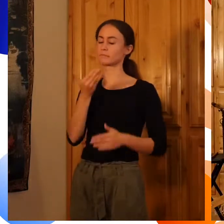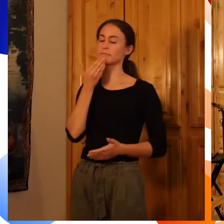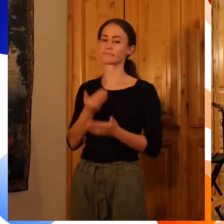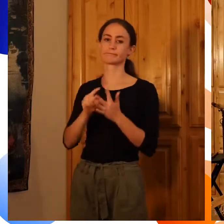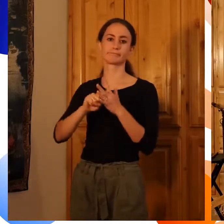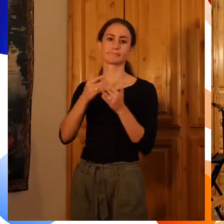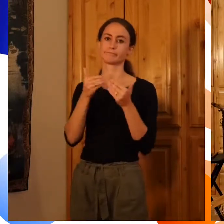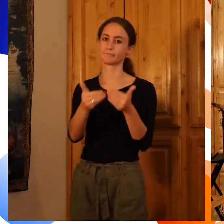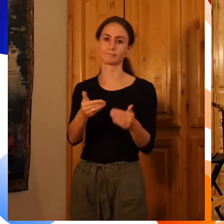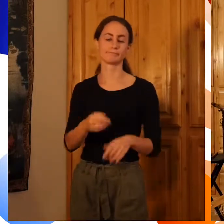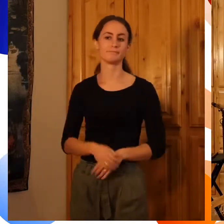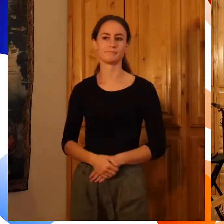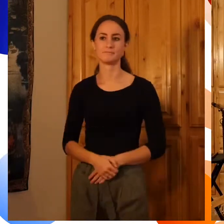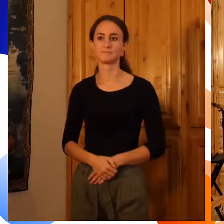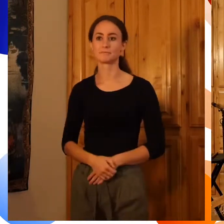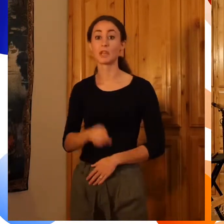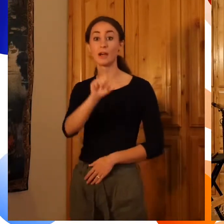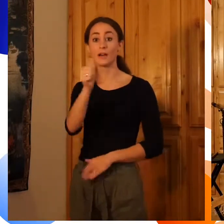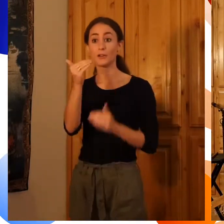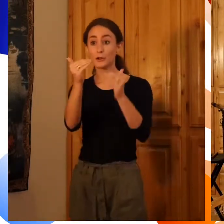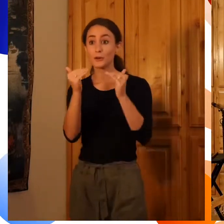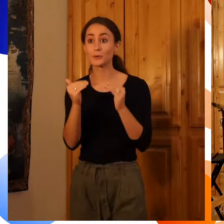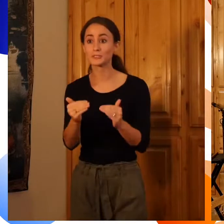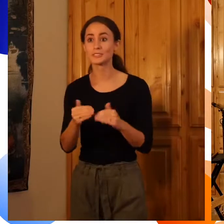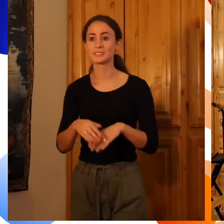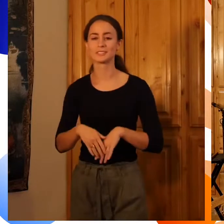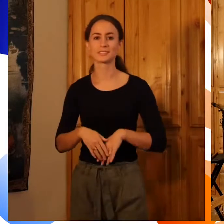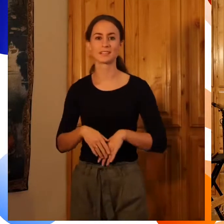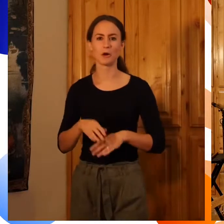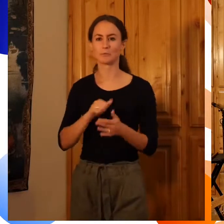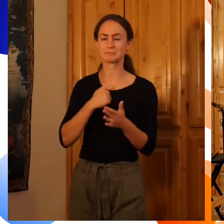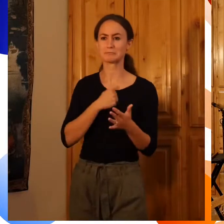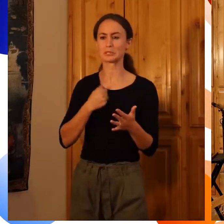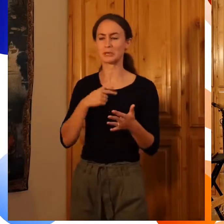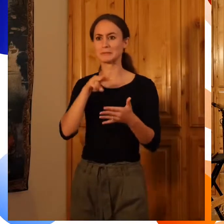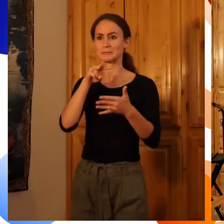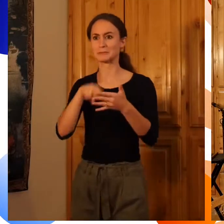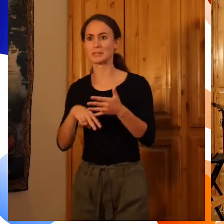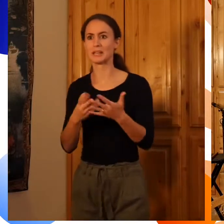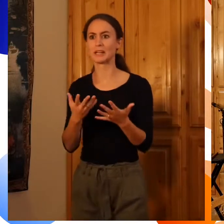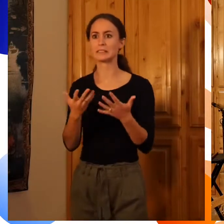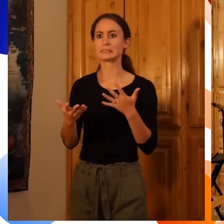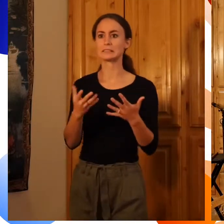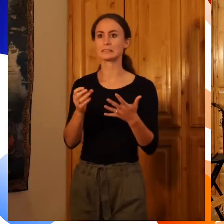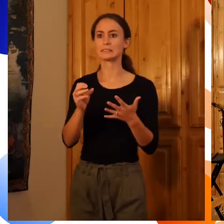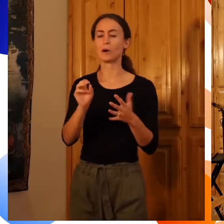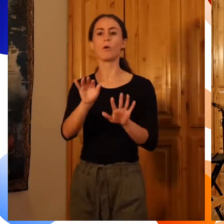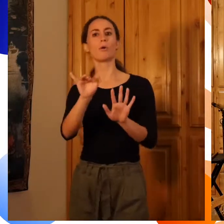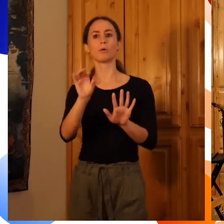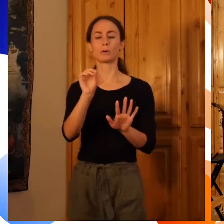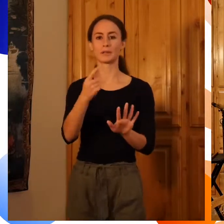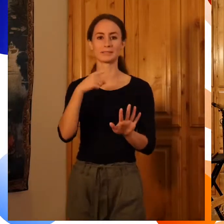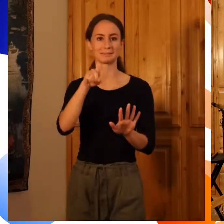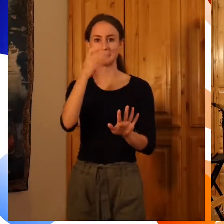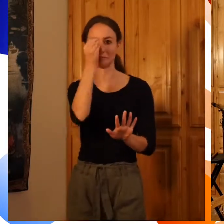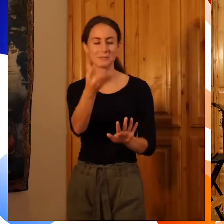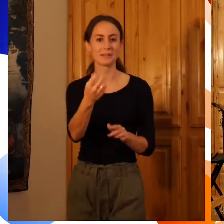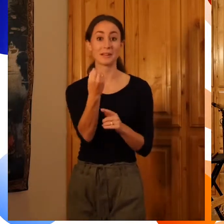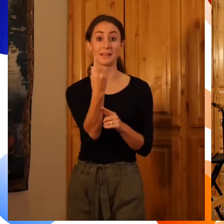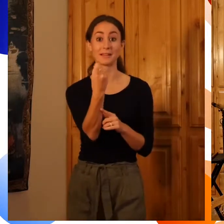Oh. We're looking at our sign here. Oh, 11 a.m. 11 a.m. 11 a.m. YouTube